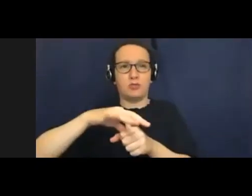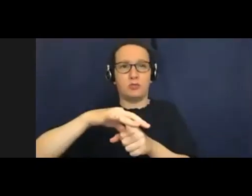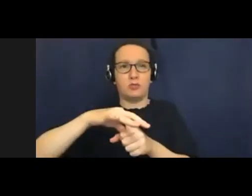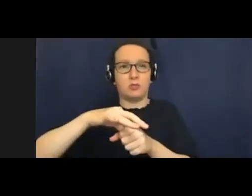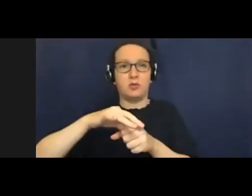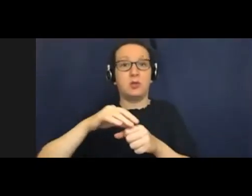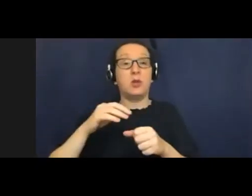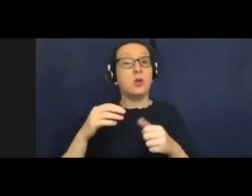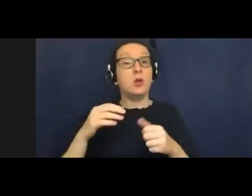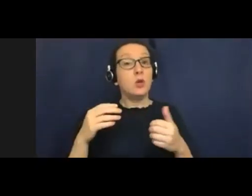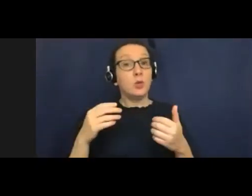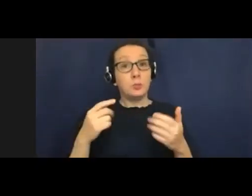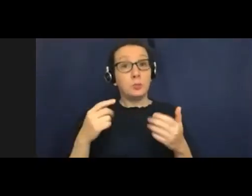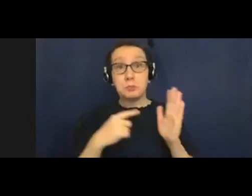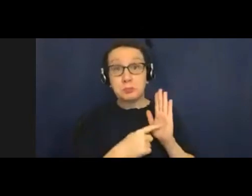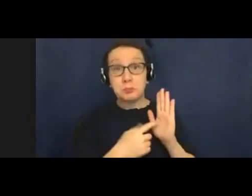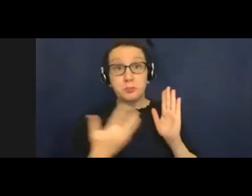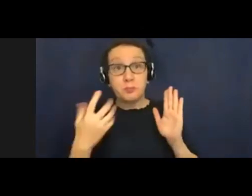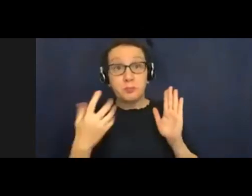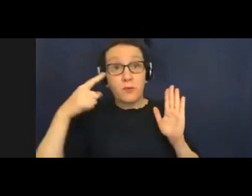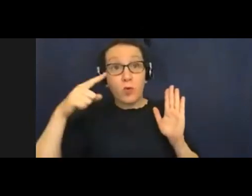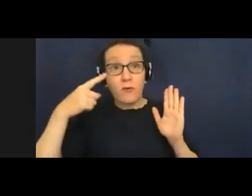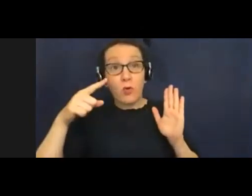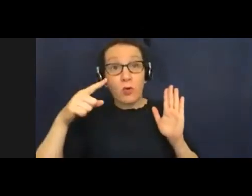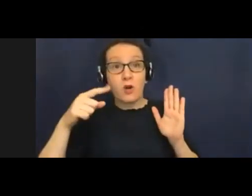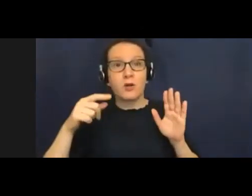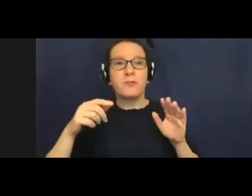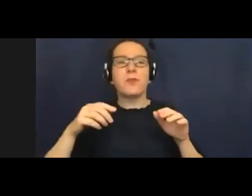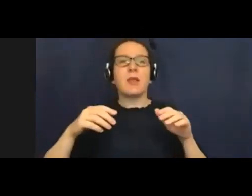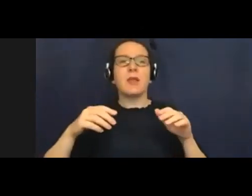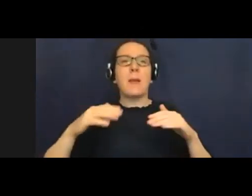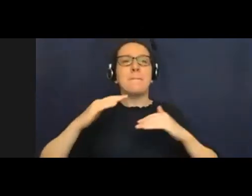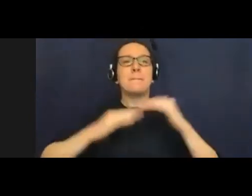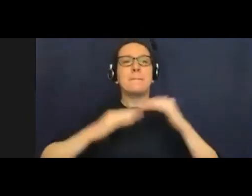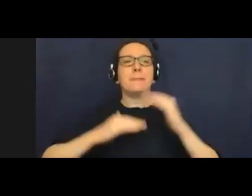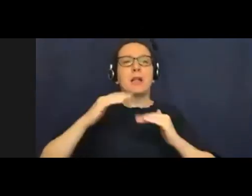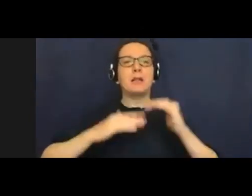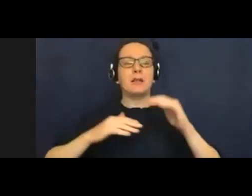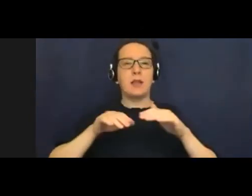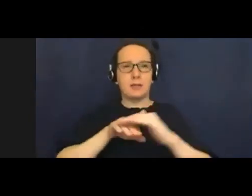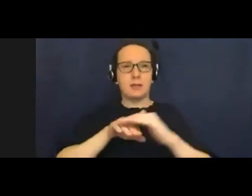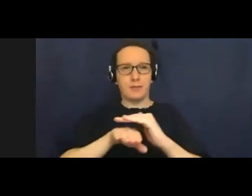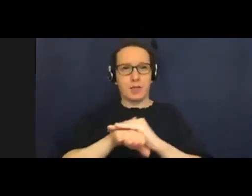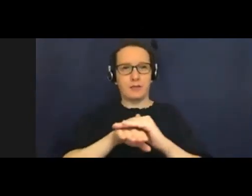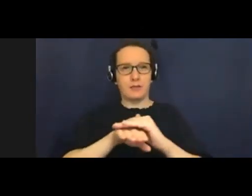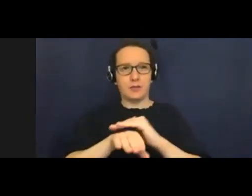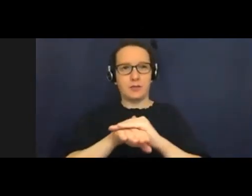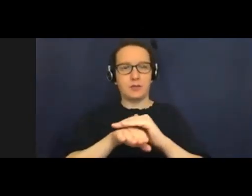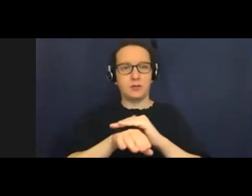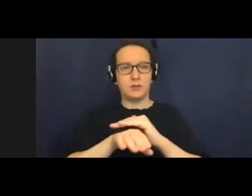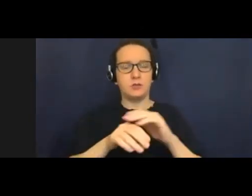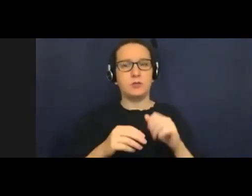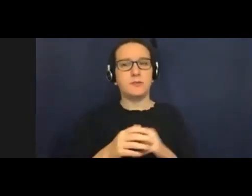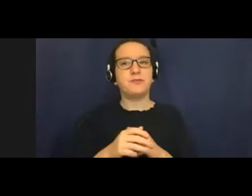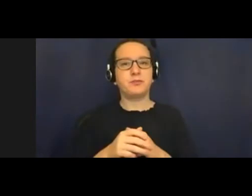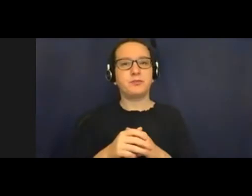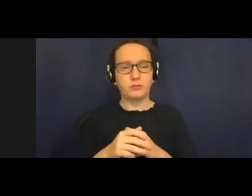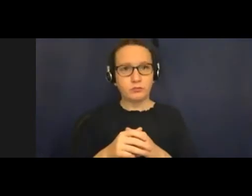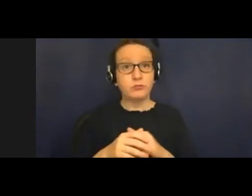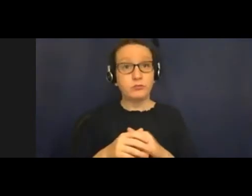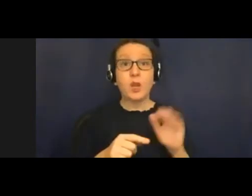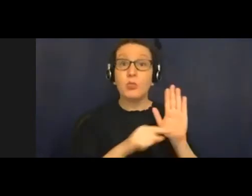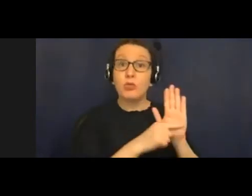it's more regarding architectural accessibility, and the provision